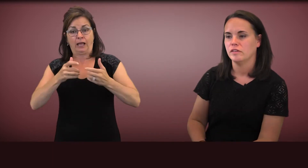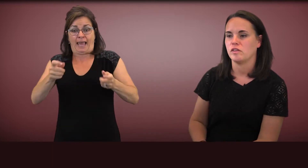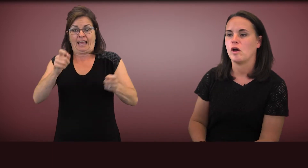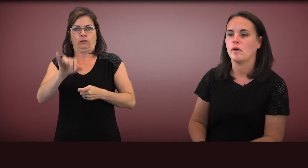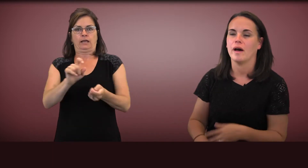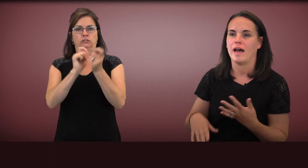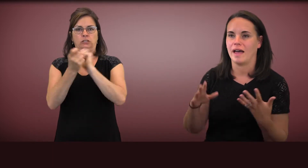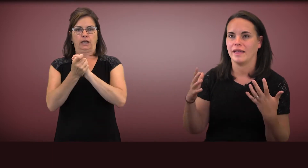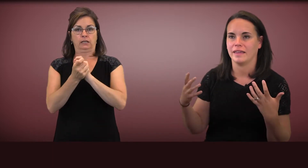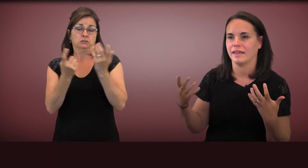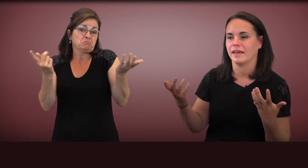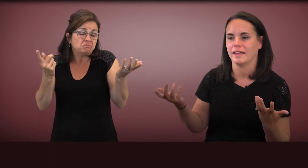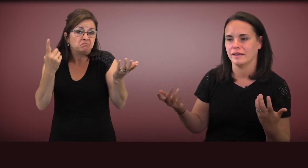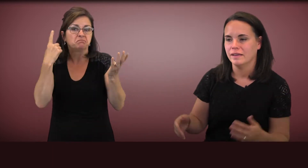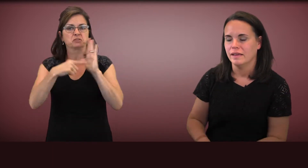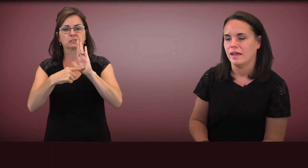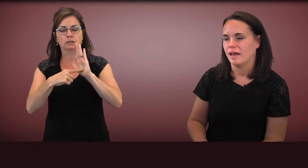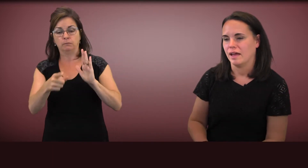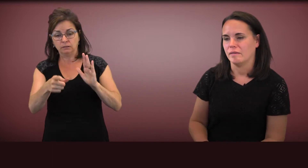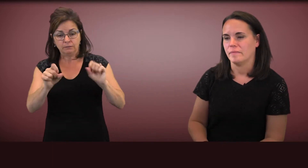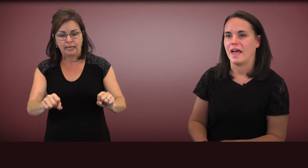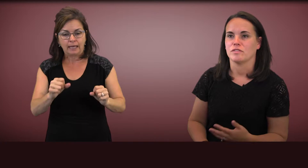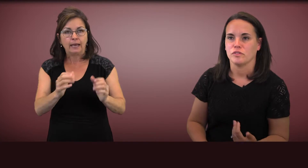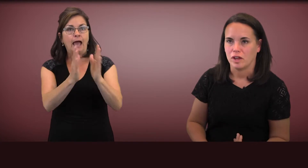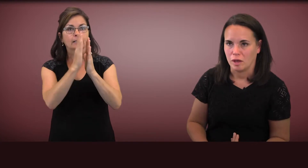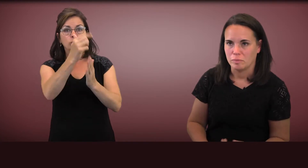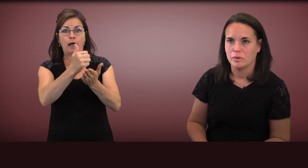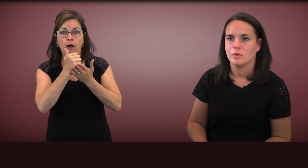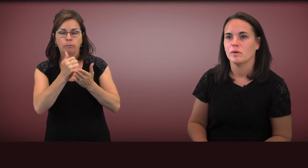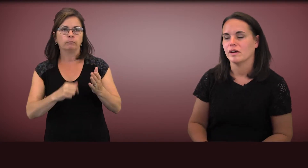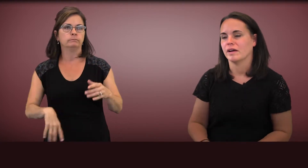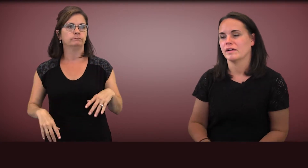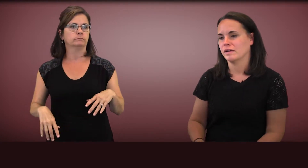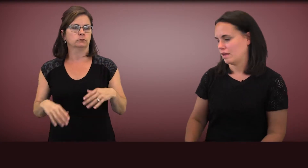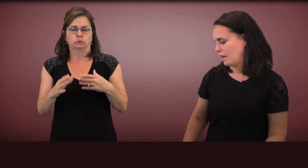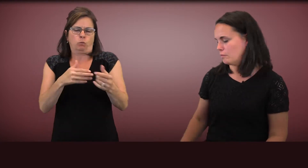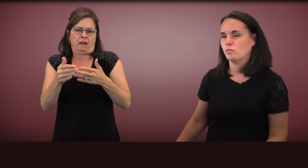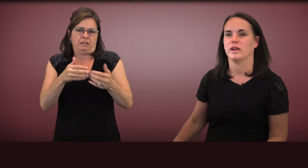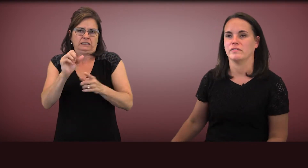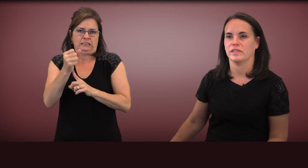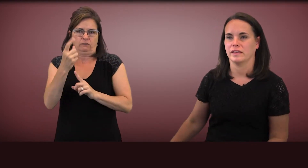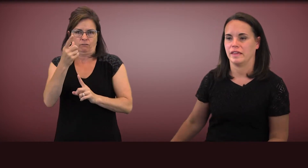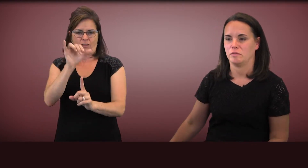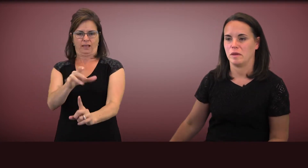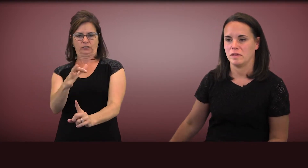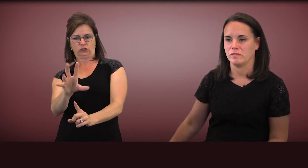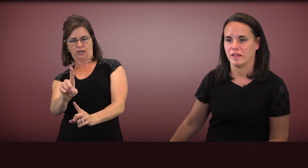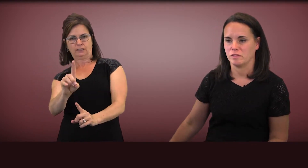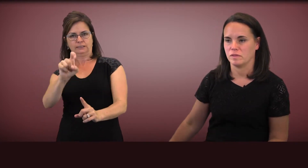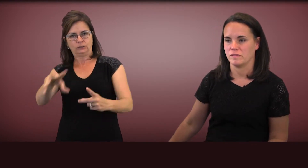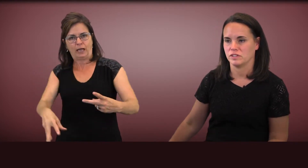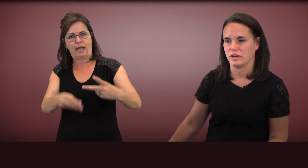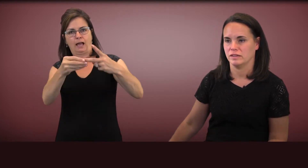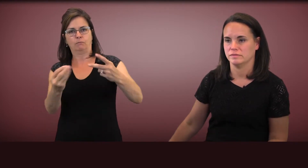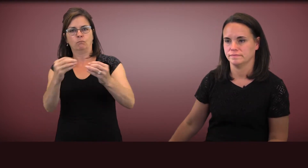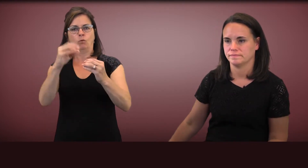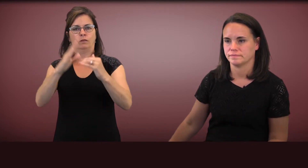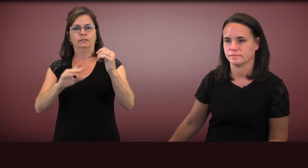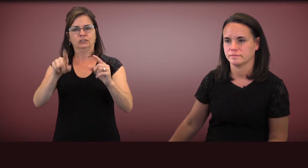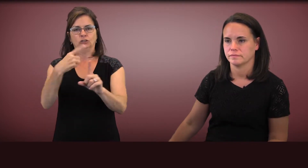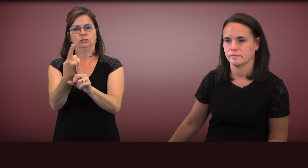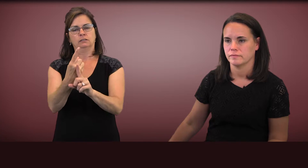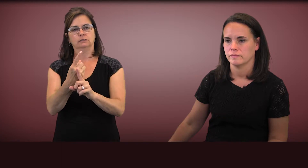change. So I can ask for help, or whatever the case might be for that specific child.